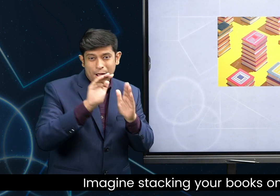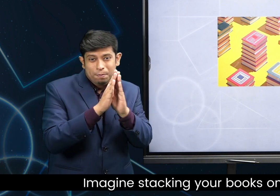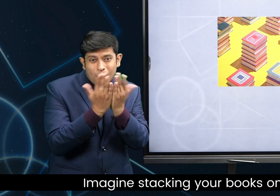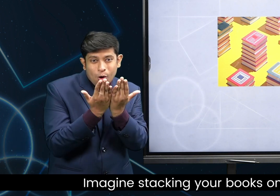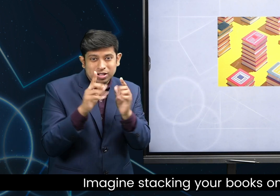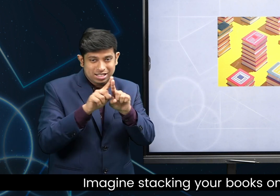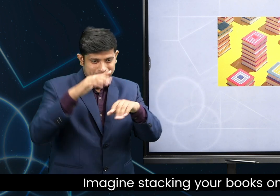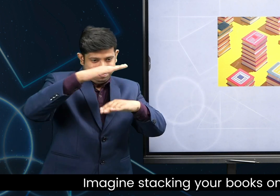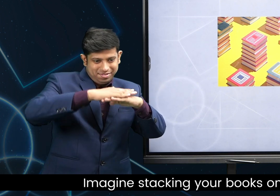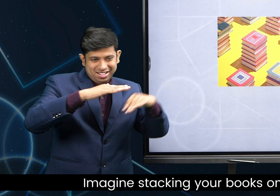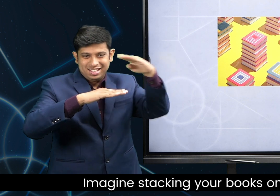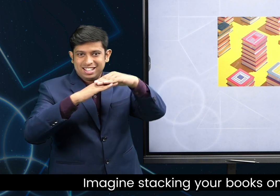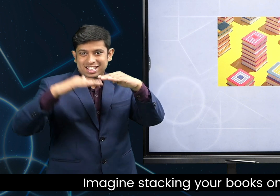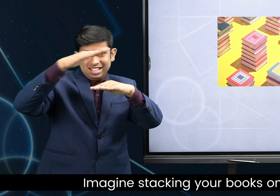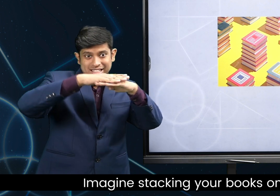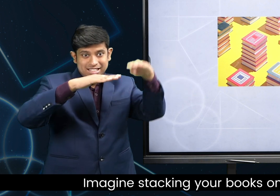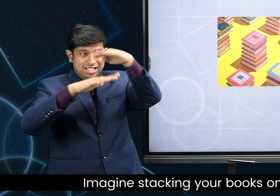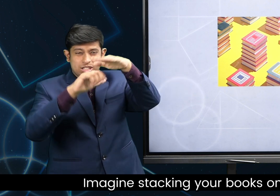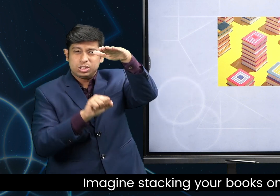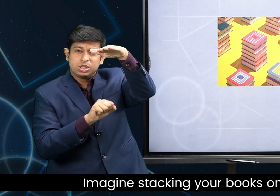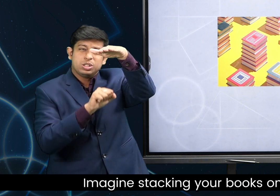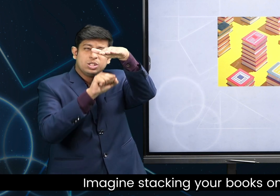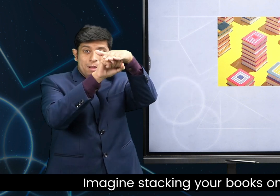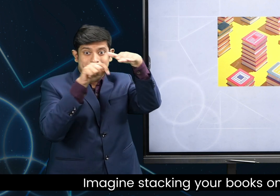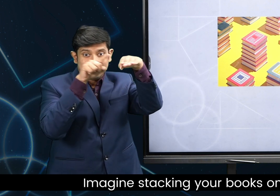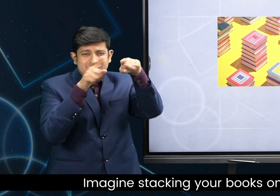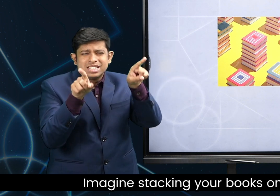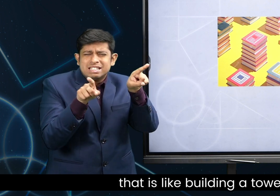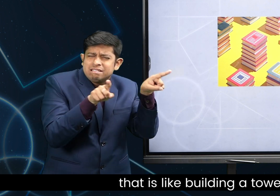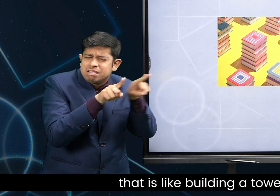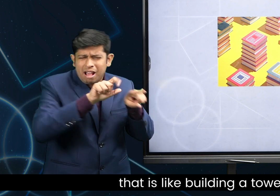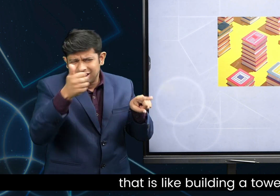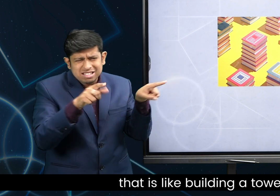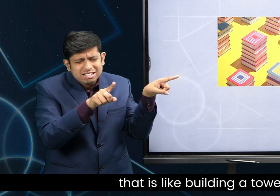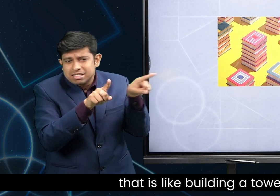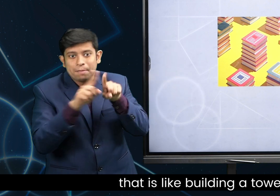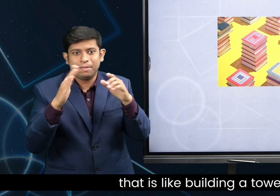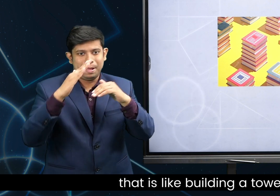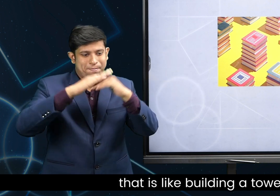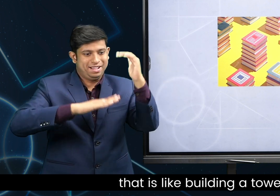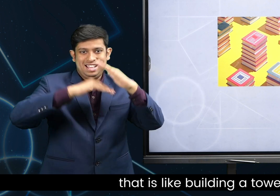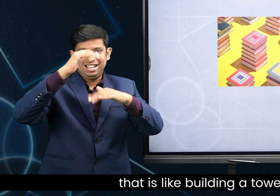Imagine stacking your books one on top of the other, that is like building a tower of rectangles.